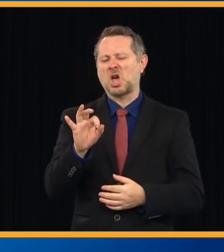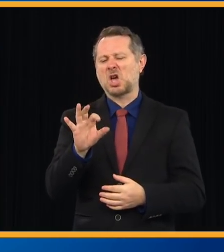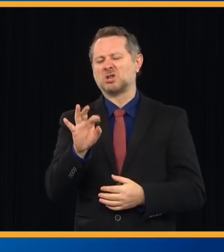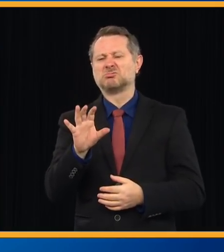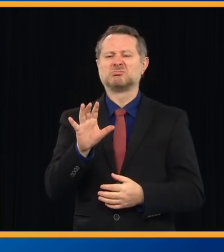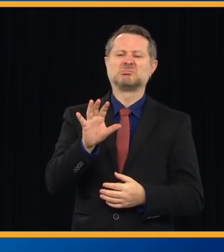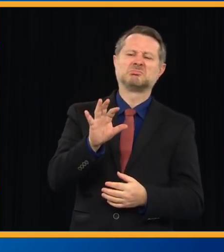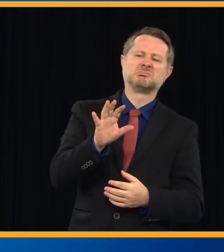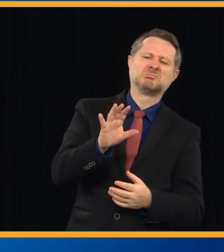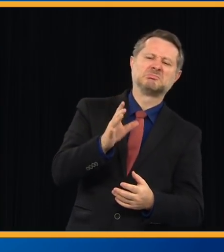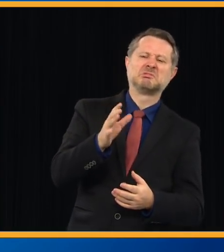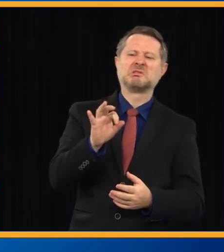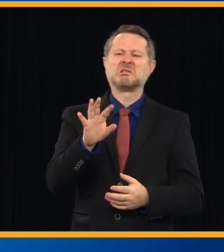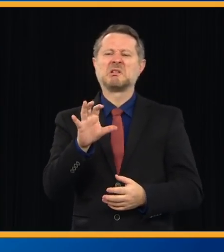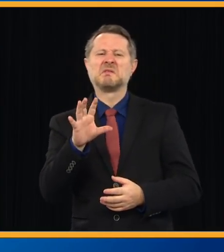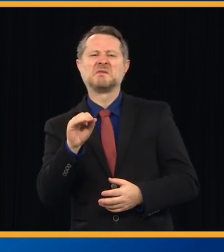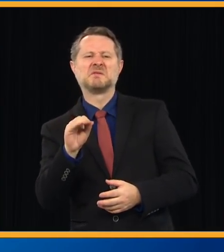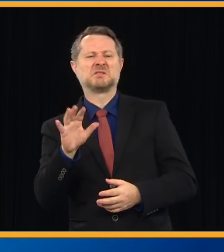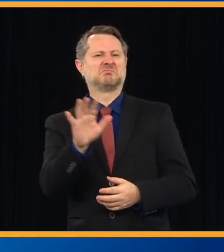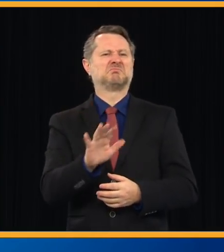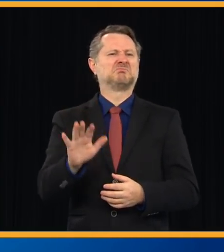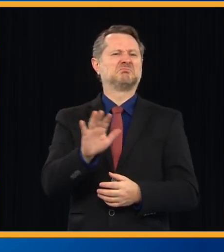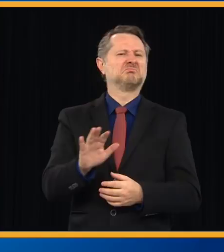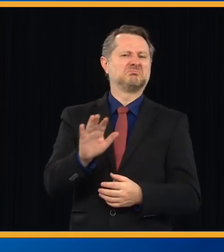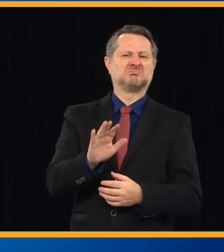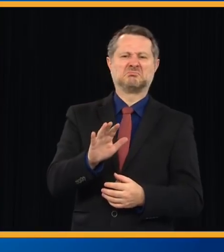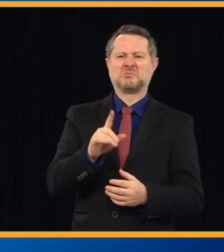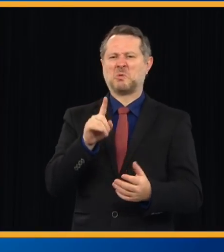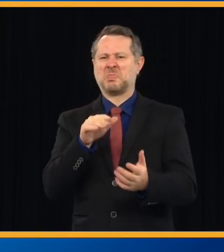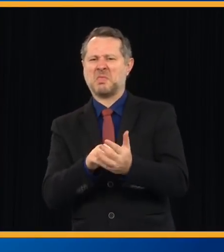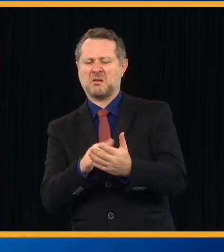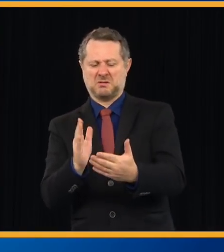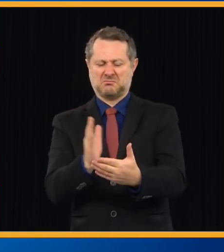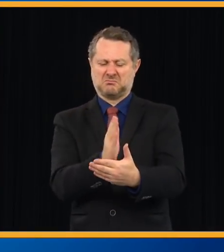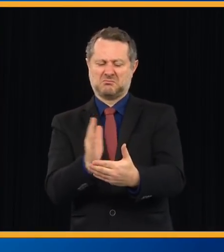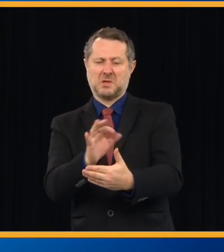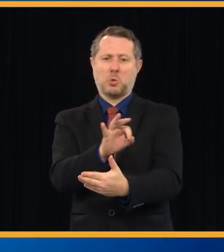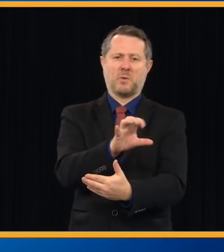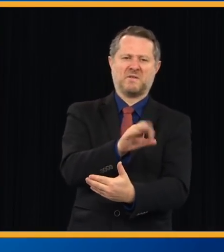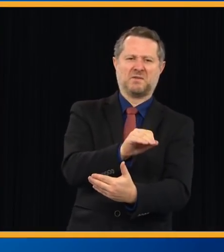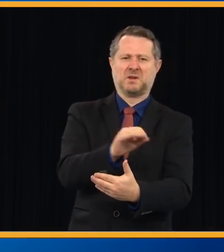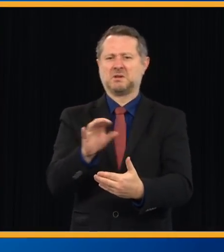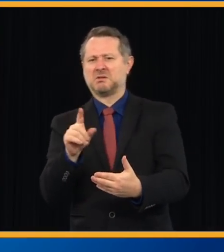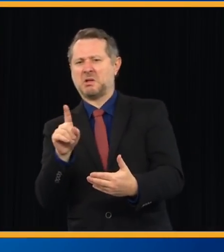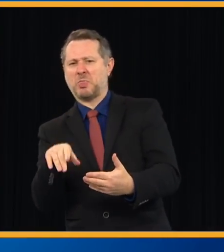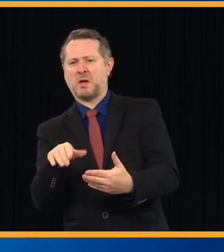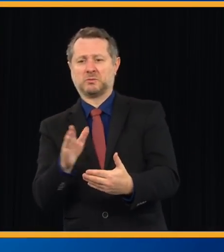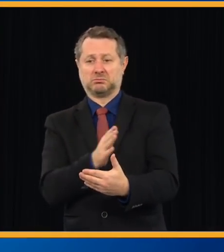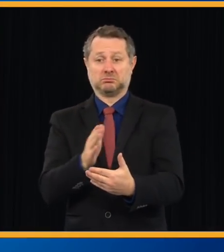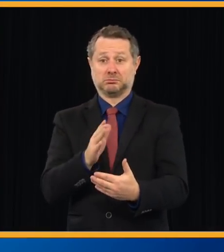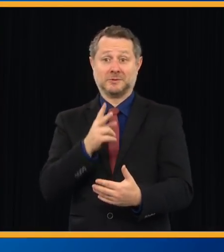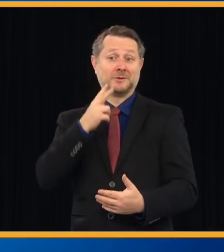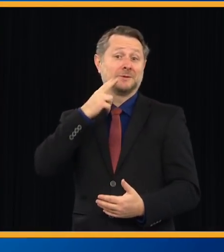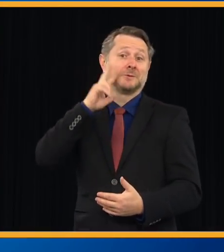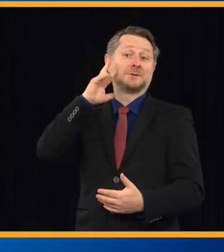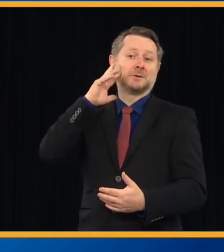954, 933, 970, 973. That's 4 days. The day before that, it was